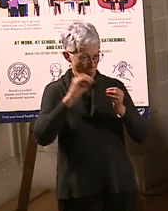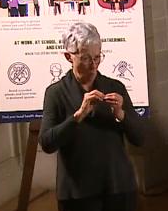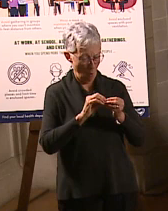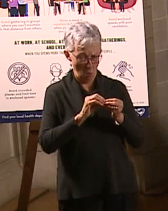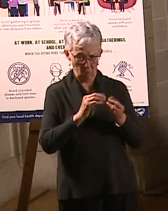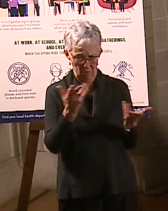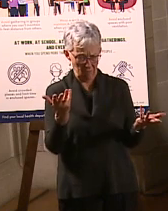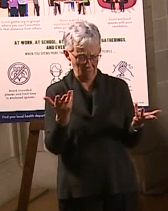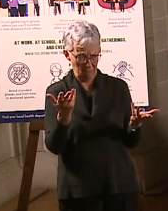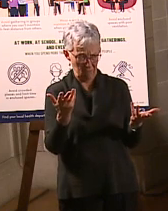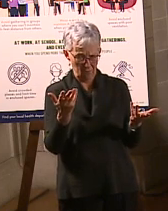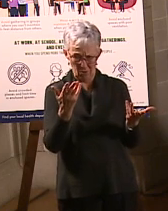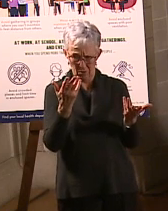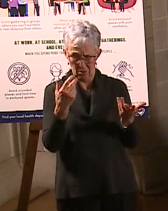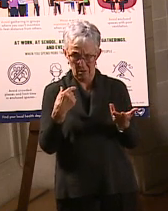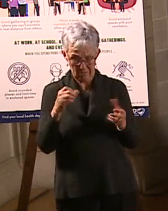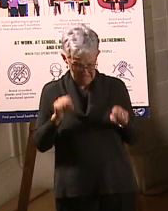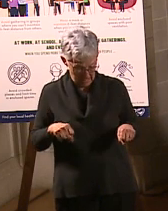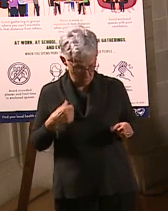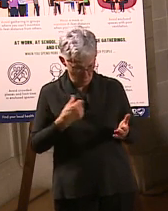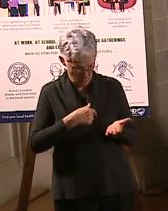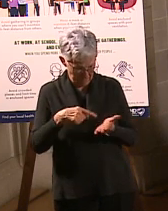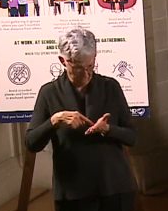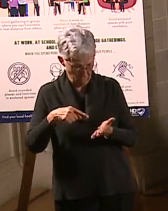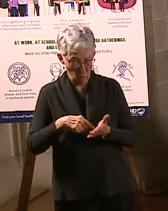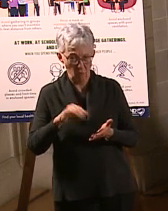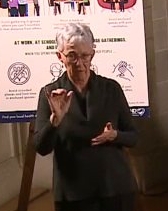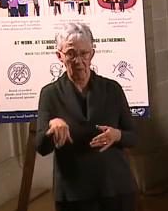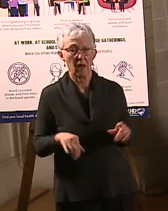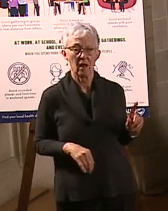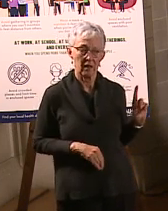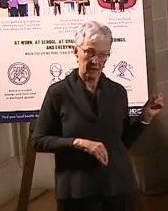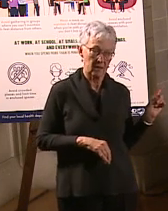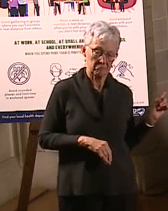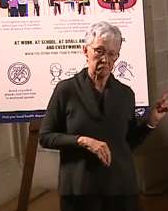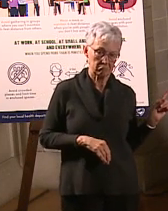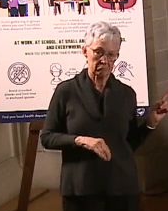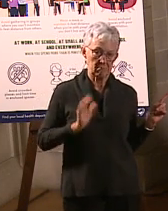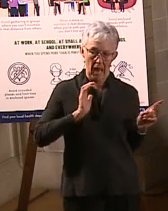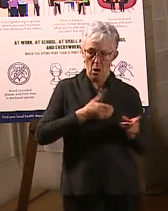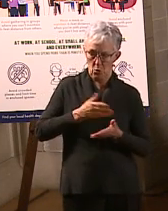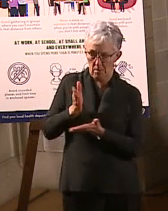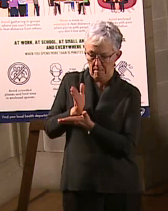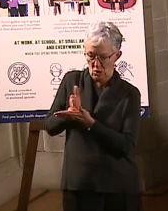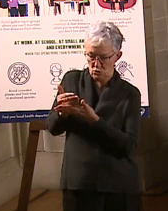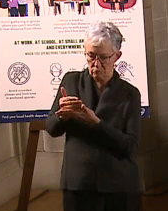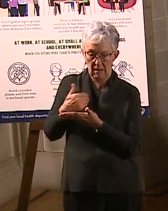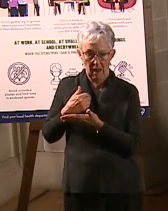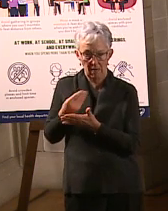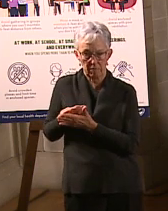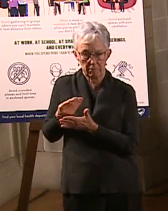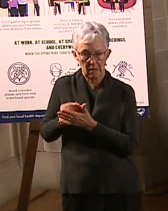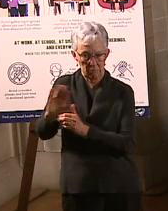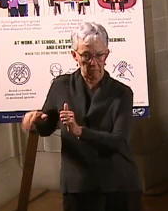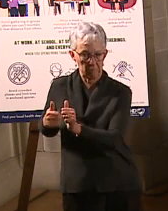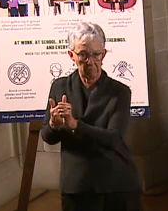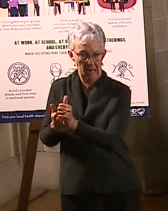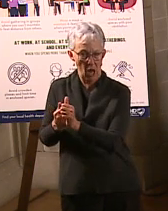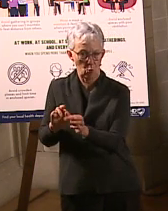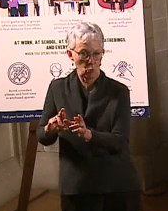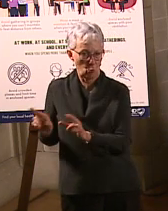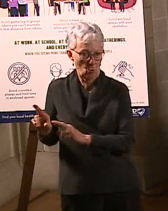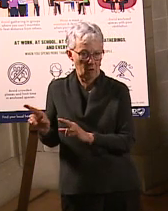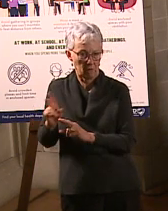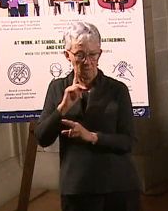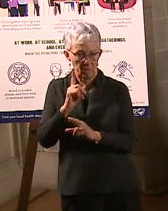contract. And we will be able to, again, manage it within our budget the same way. And, you know, just frankly, the difference in